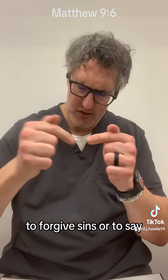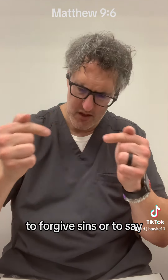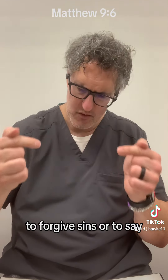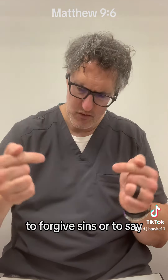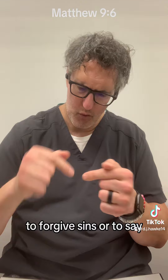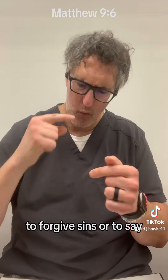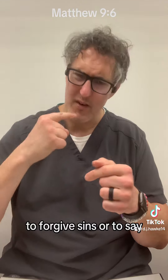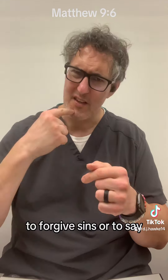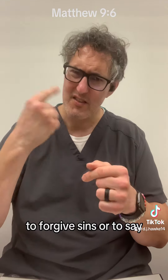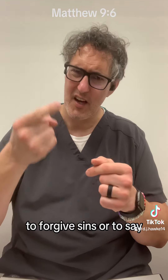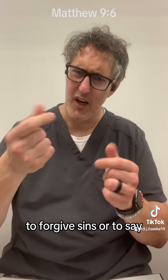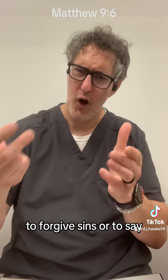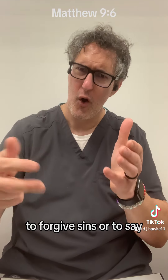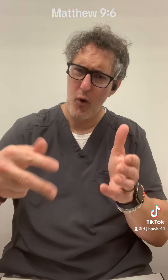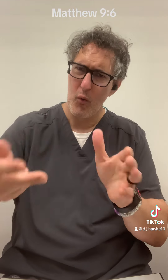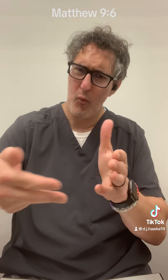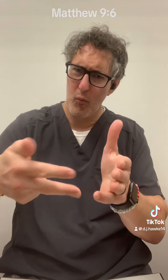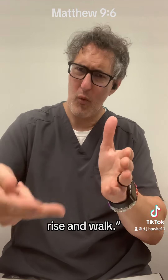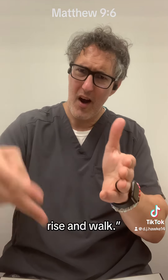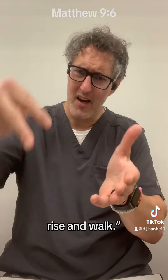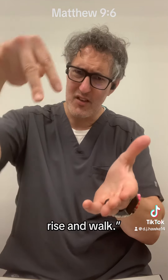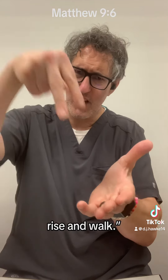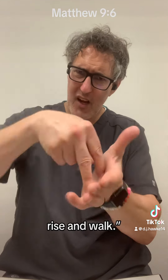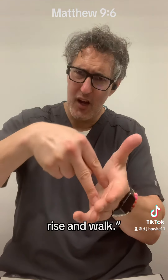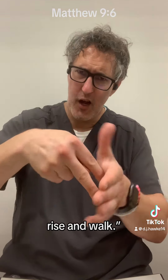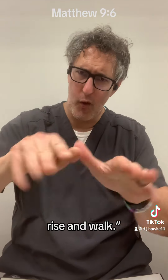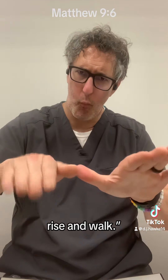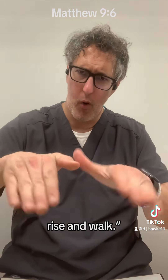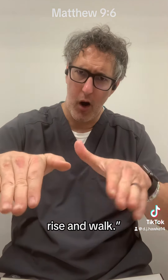his sins or to say, rise and walk.